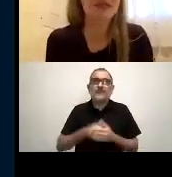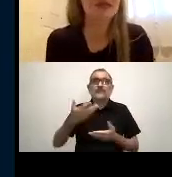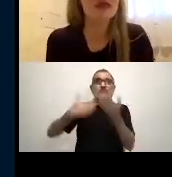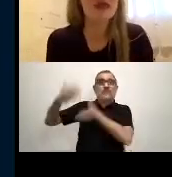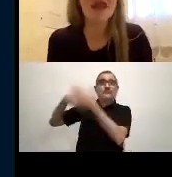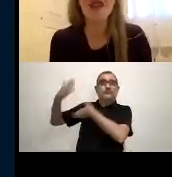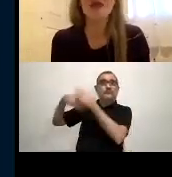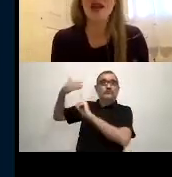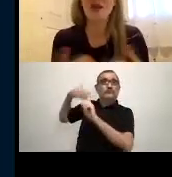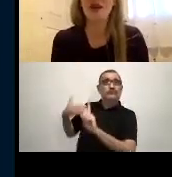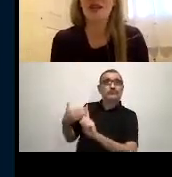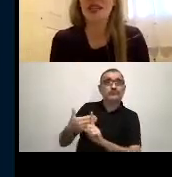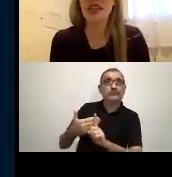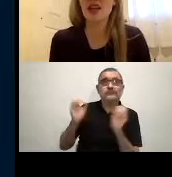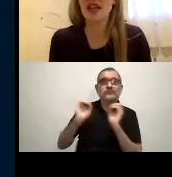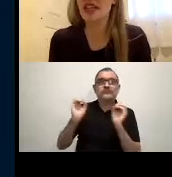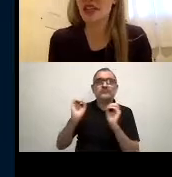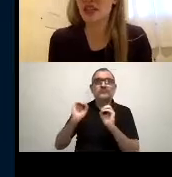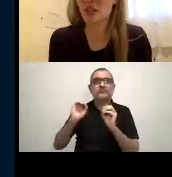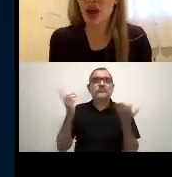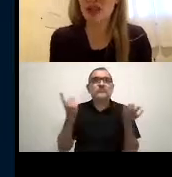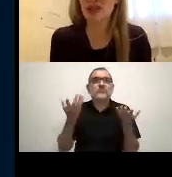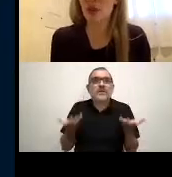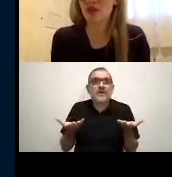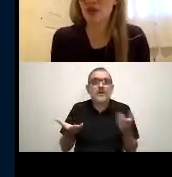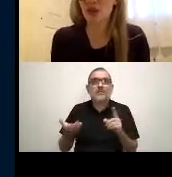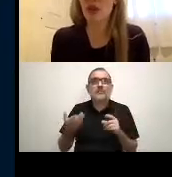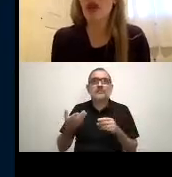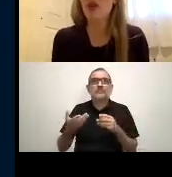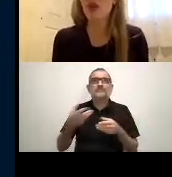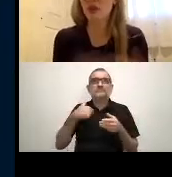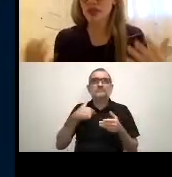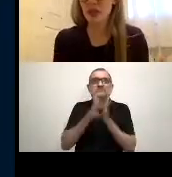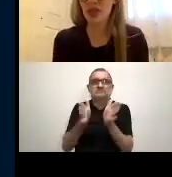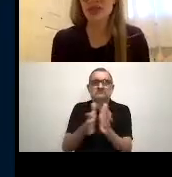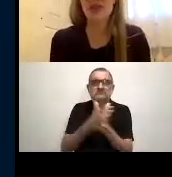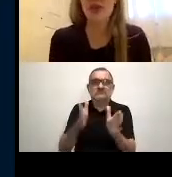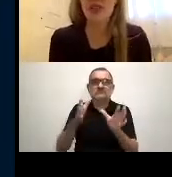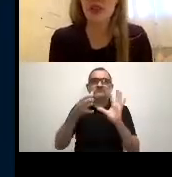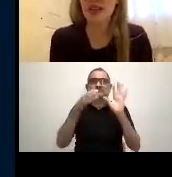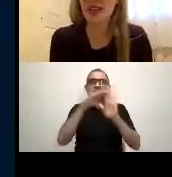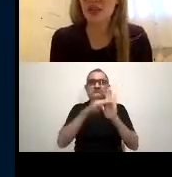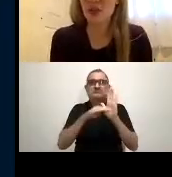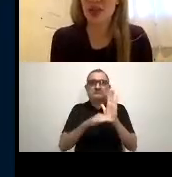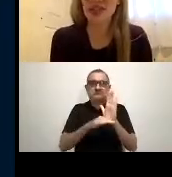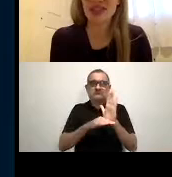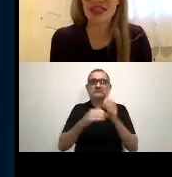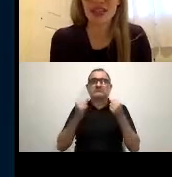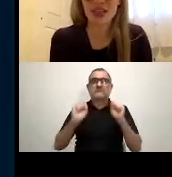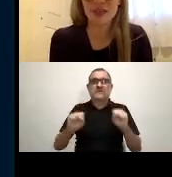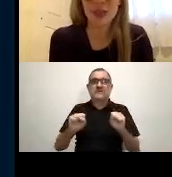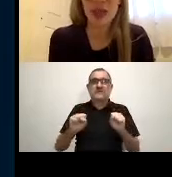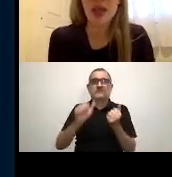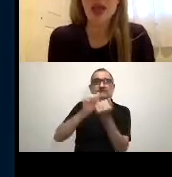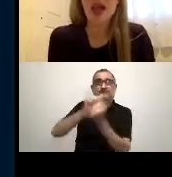bit. And then we'll talk about the accreditation process overview, what to expect for the accreditation process this